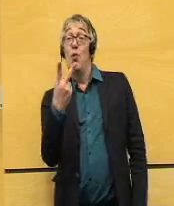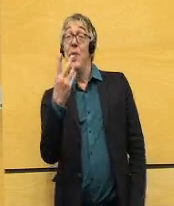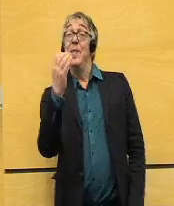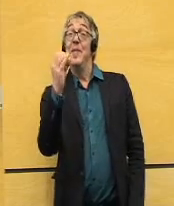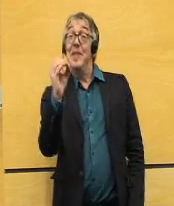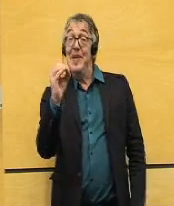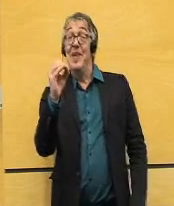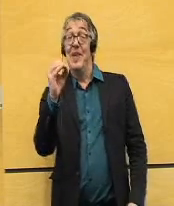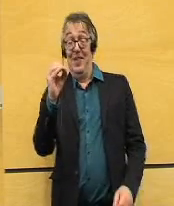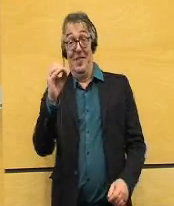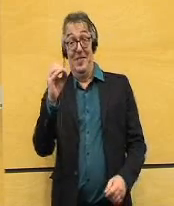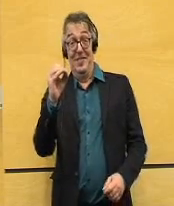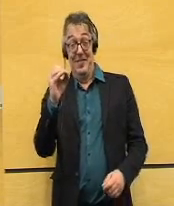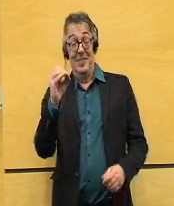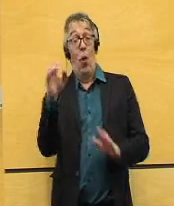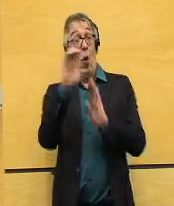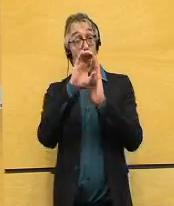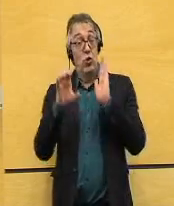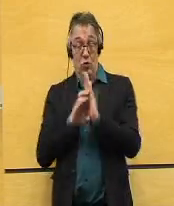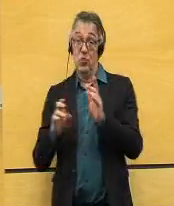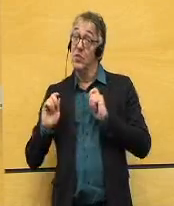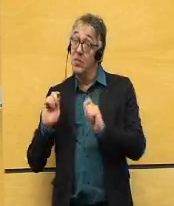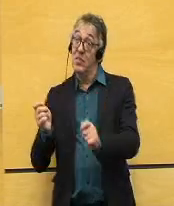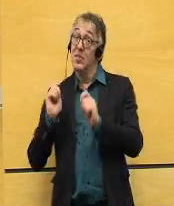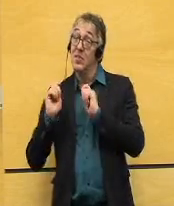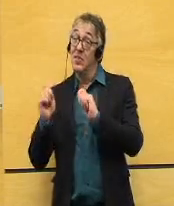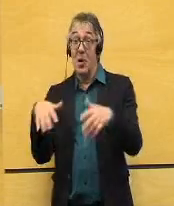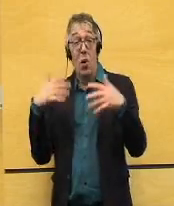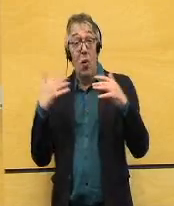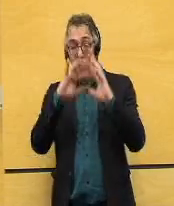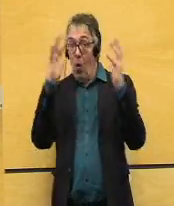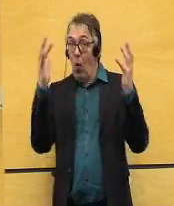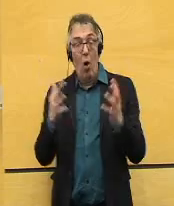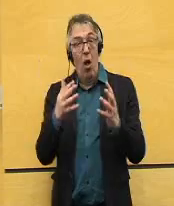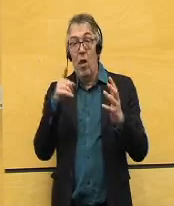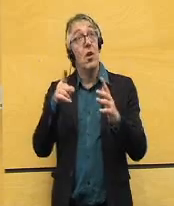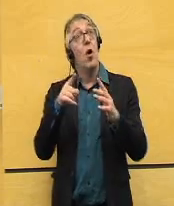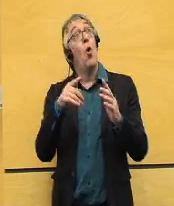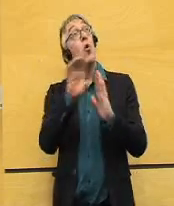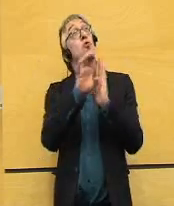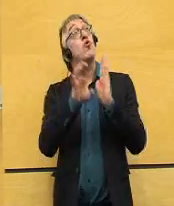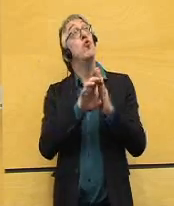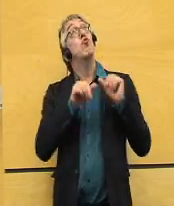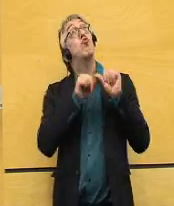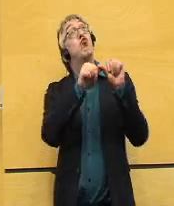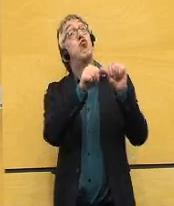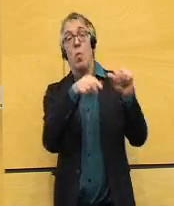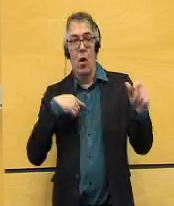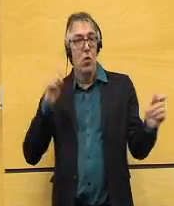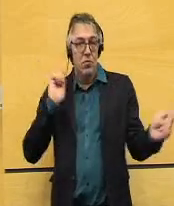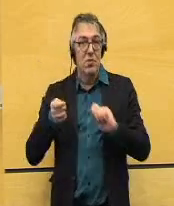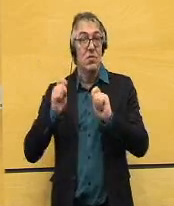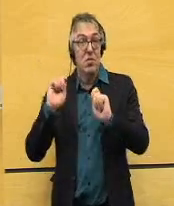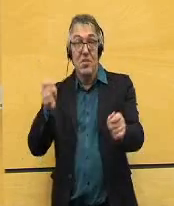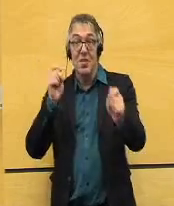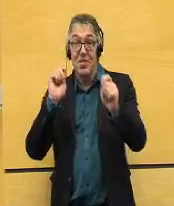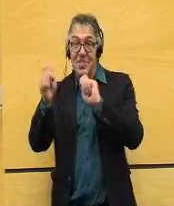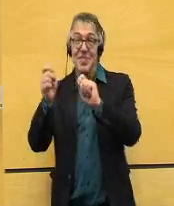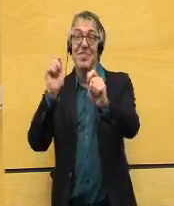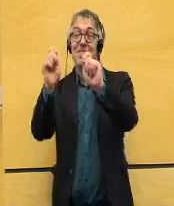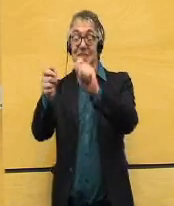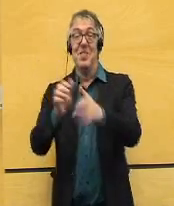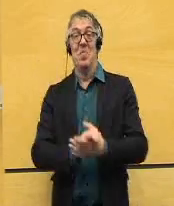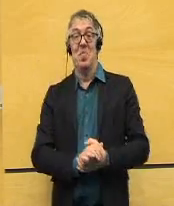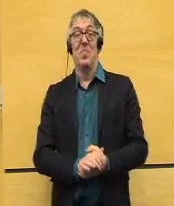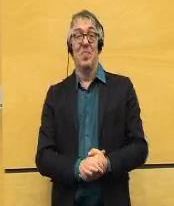constitution, nearly a record globally for various reasons. And I would just note that the first constitution